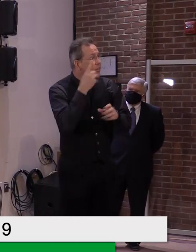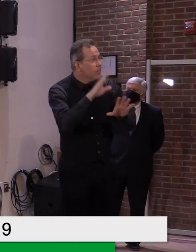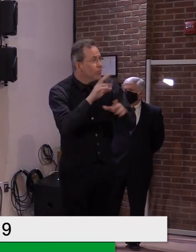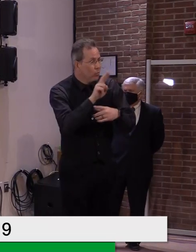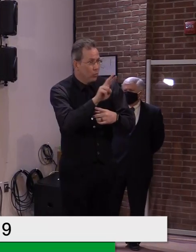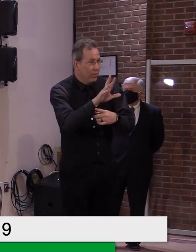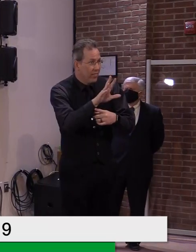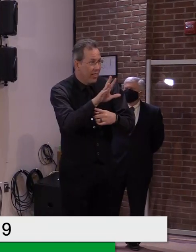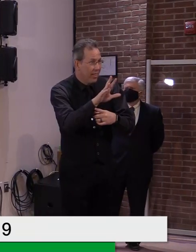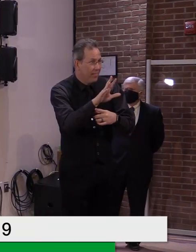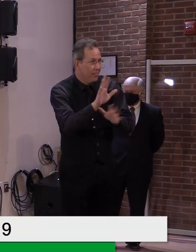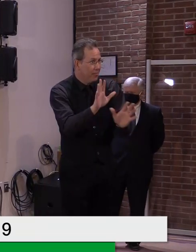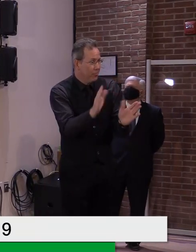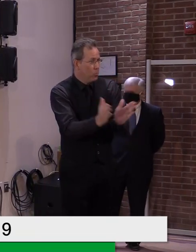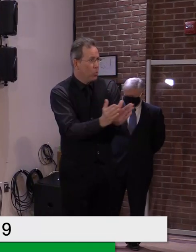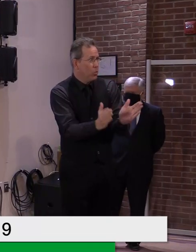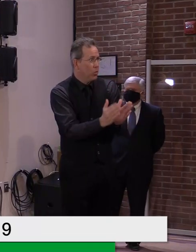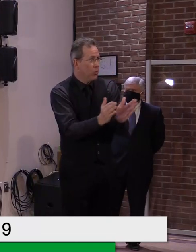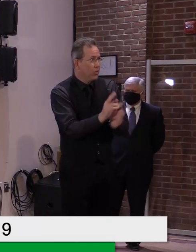had